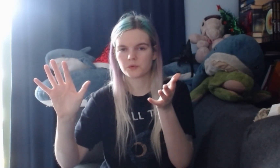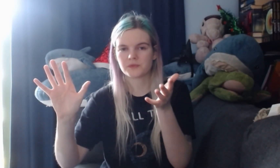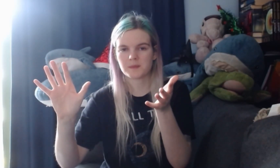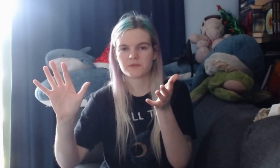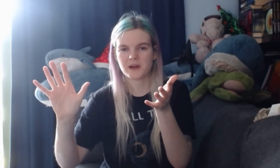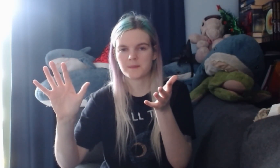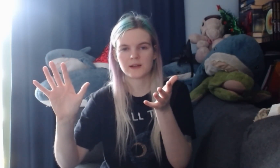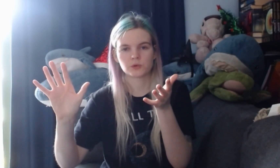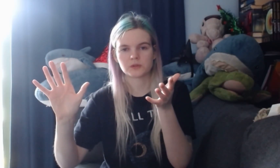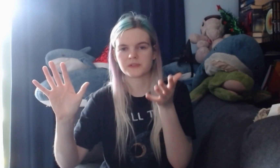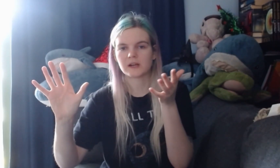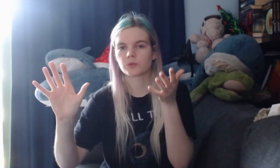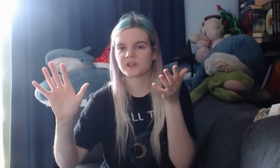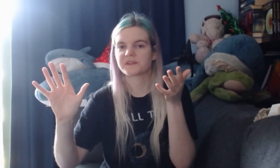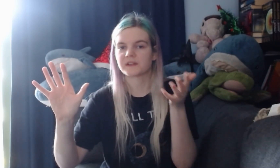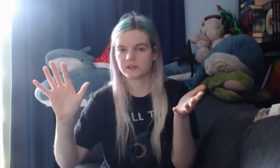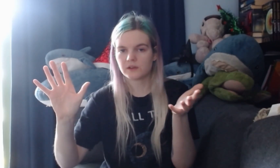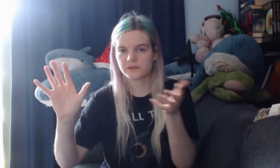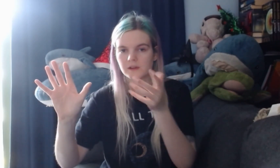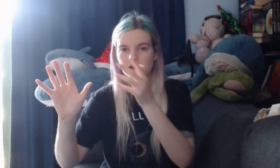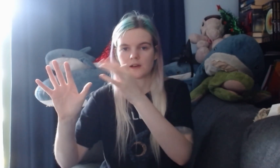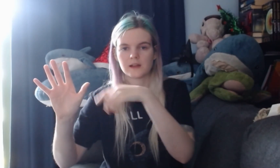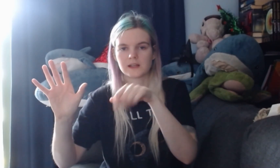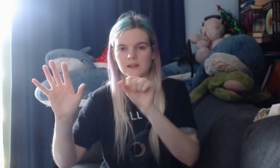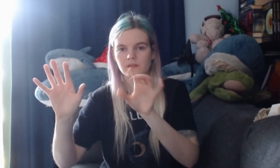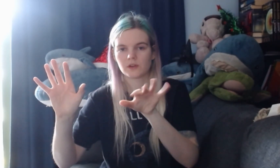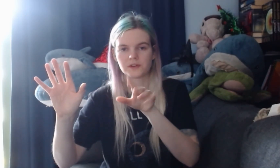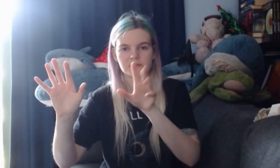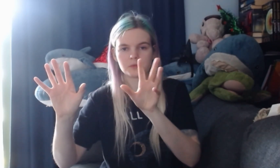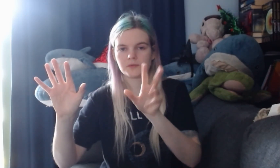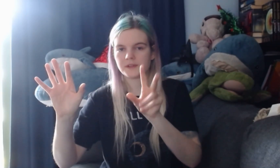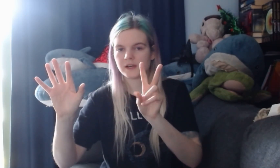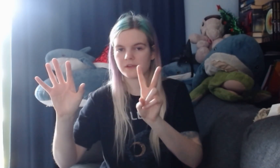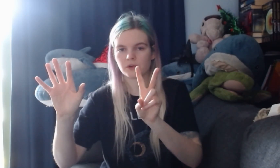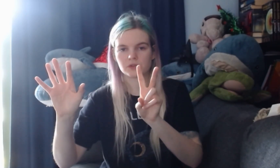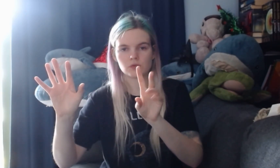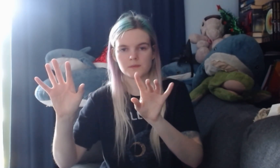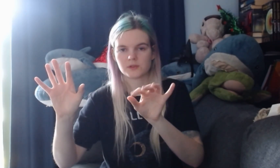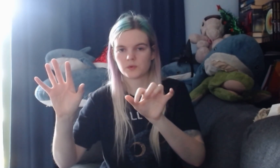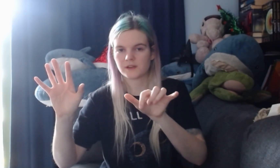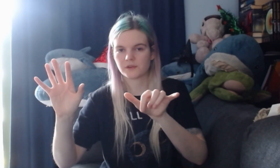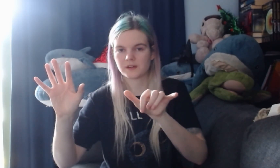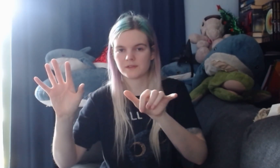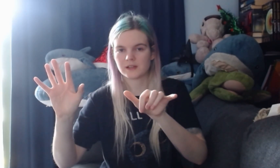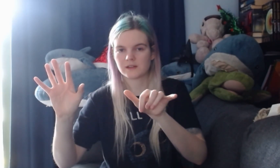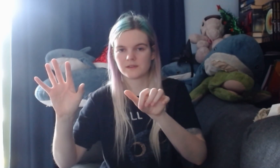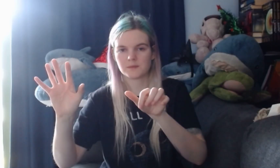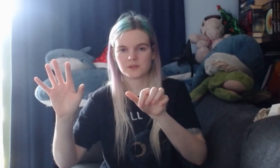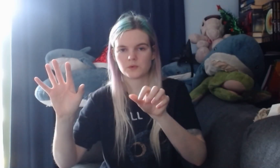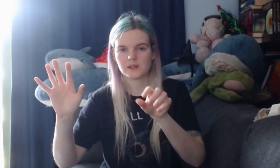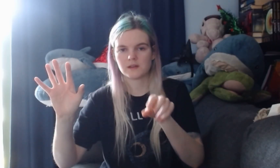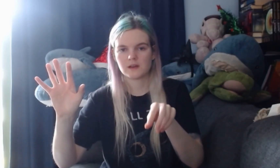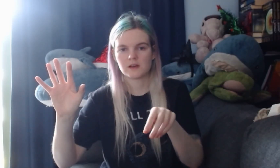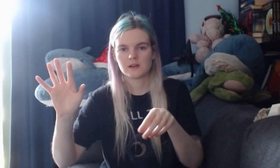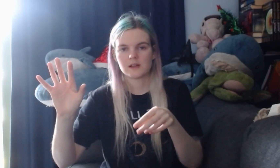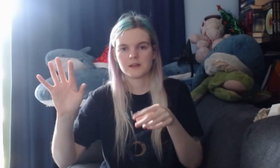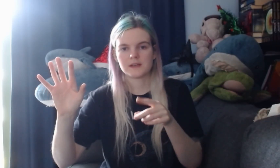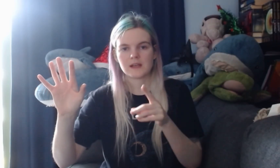frame by frame, I could not figure out what exactly it is. Like he does a lot of movement here. I saw a 2 in between. I saw something like this in between. He then